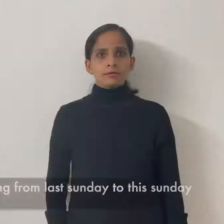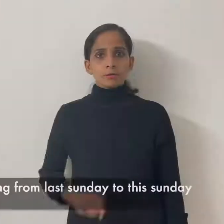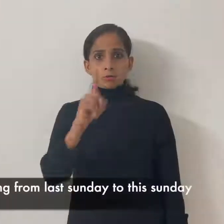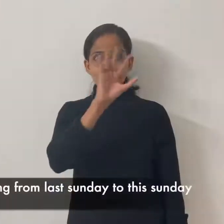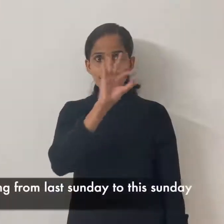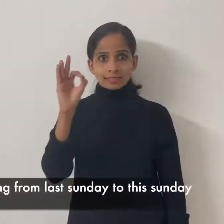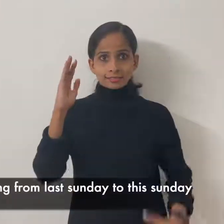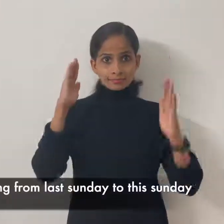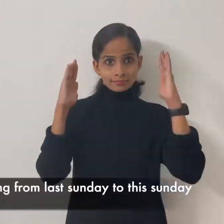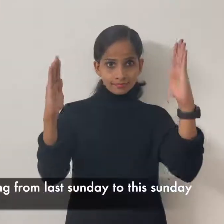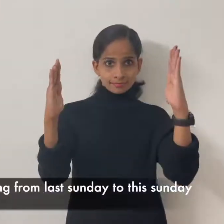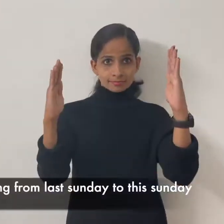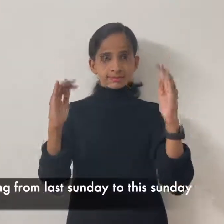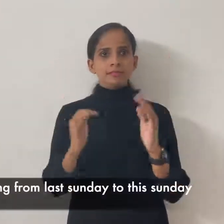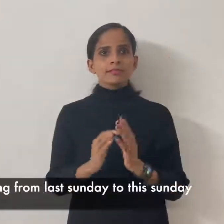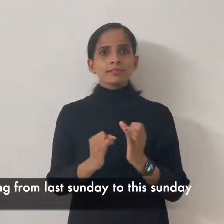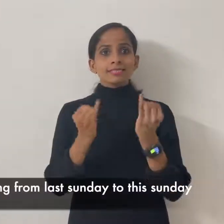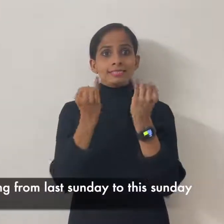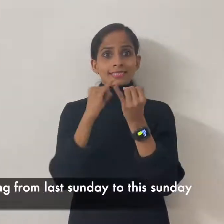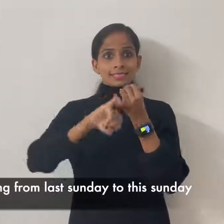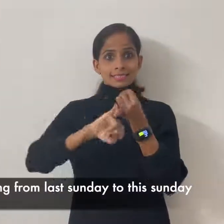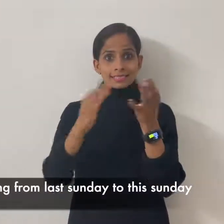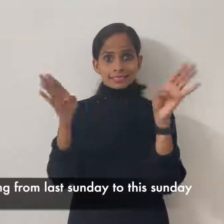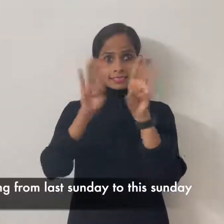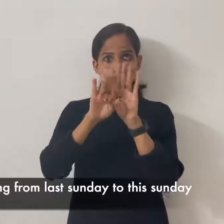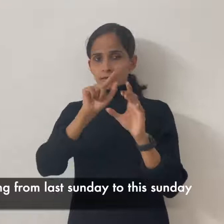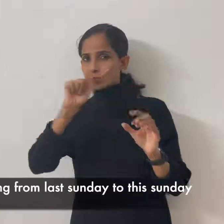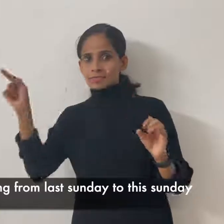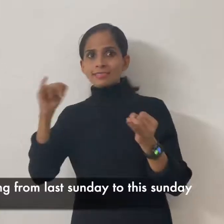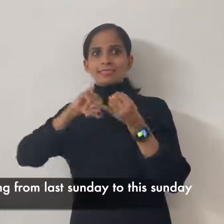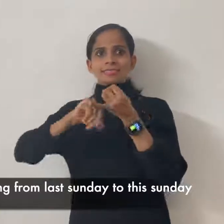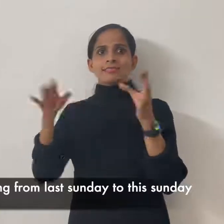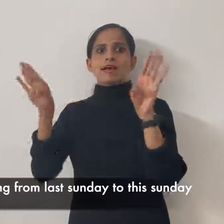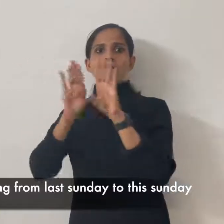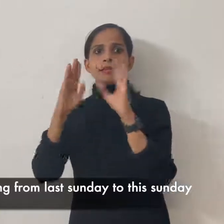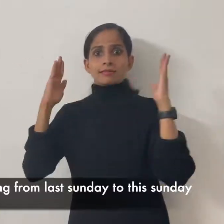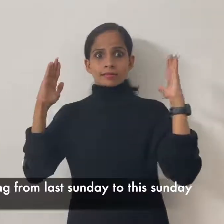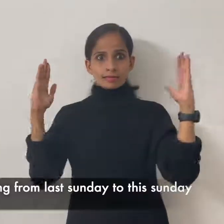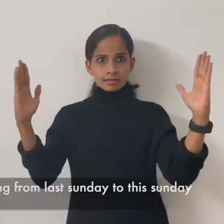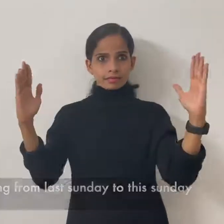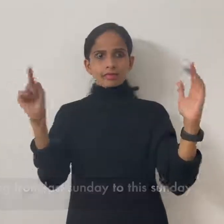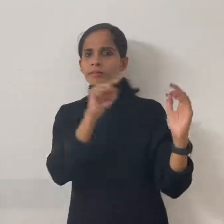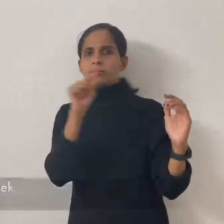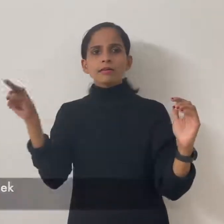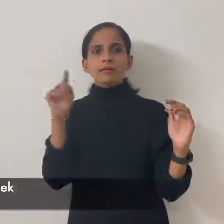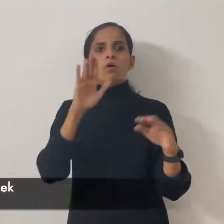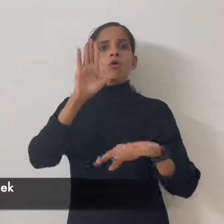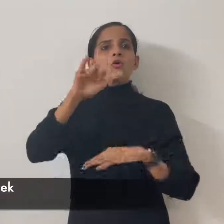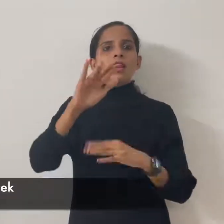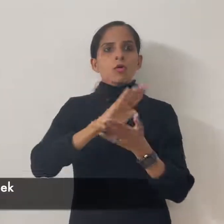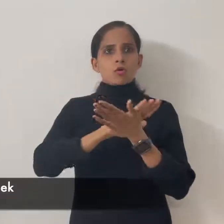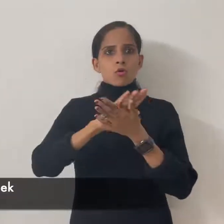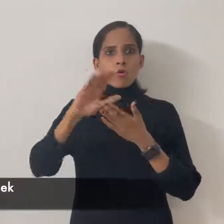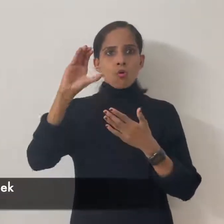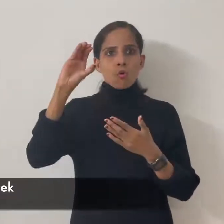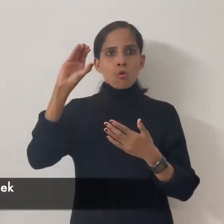This one week, starting from last Sunday to this Sunday, is called the Holy Week.